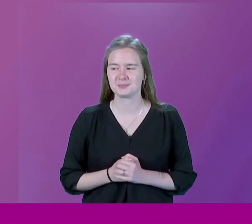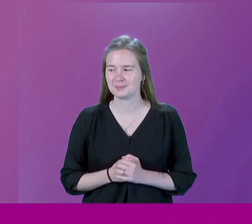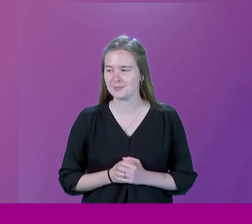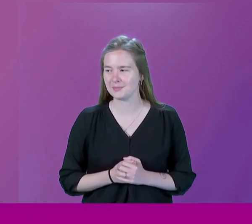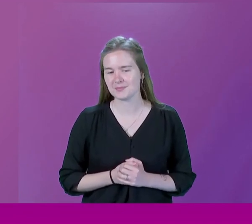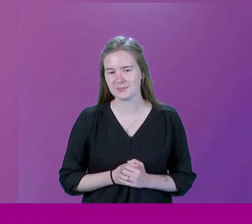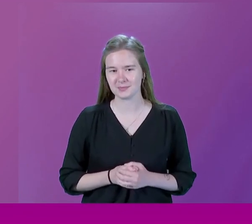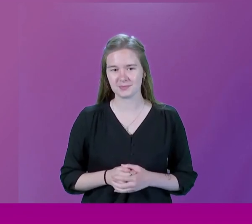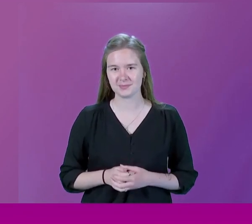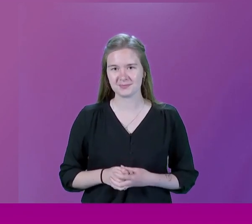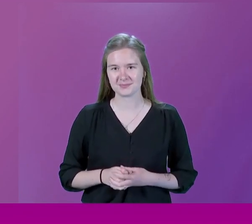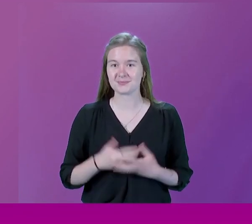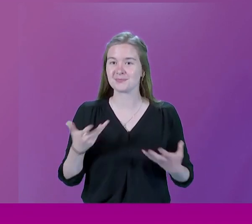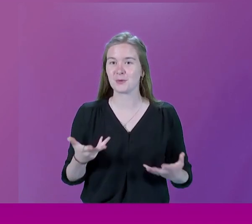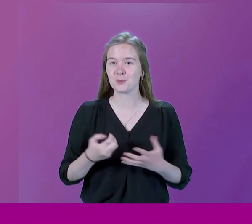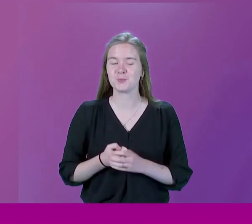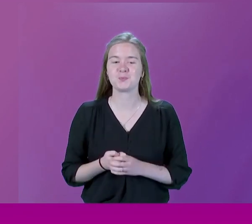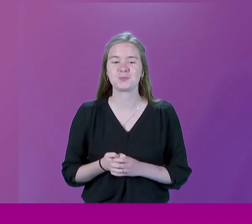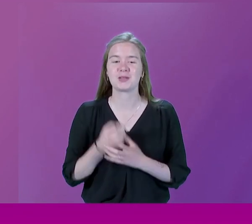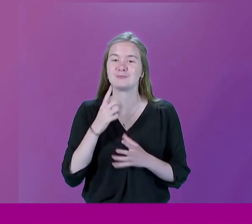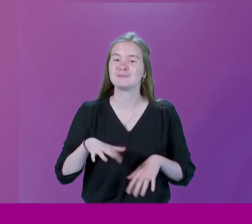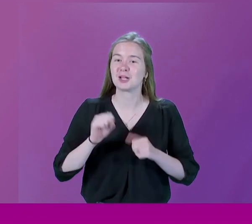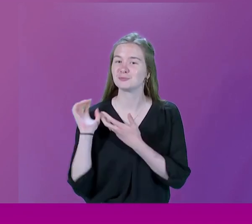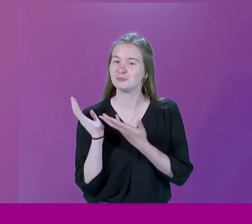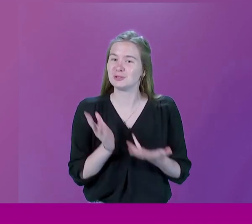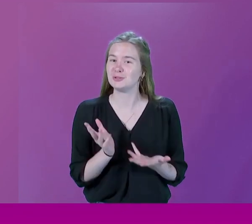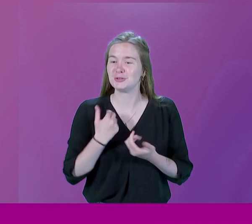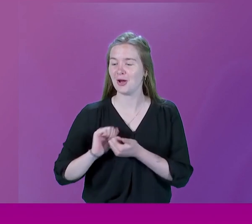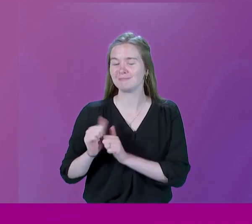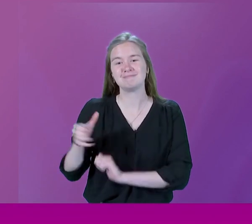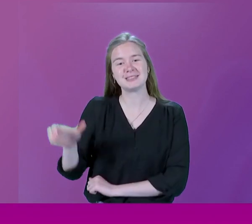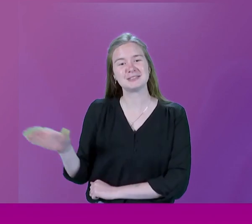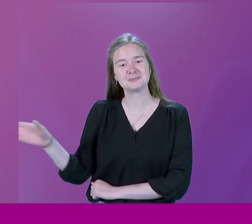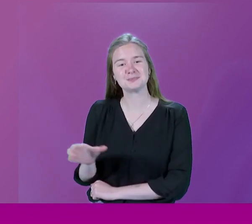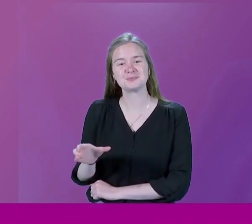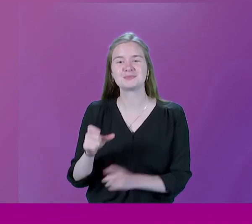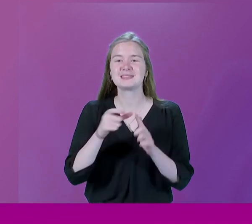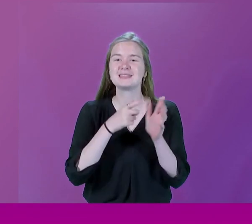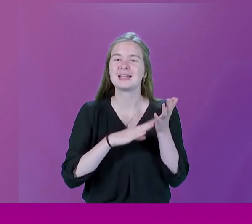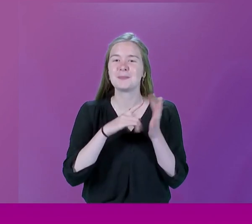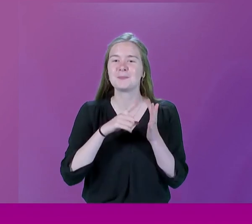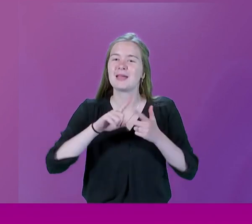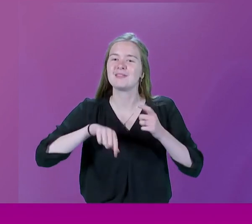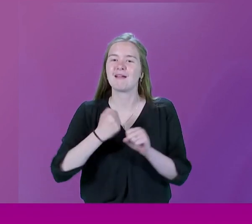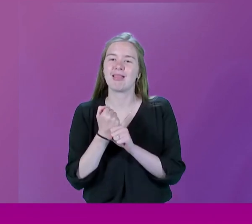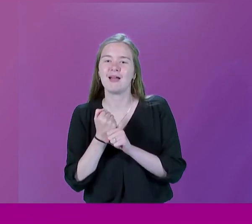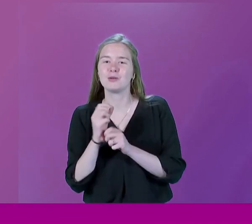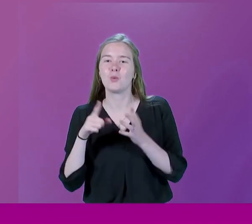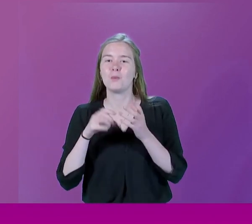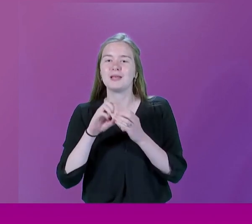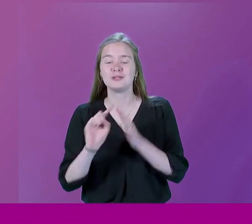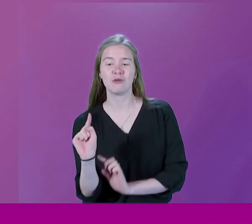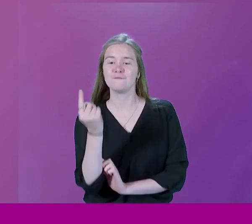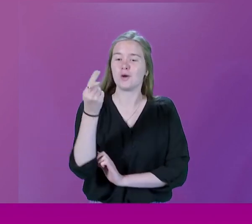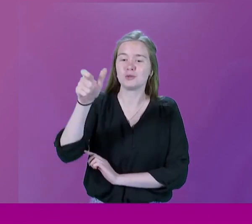make. So let me get on with introducing our guest. Dame Evelyn Glennie OBE is the first